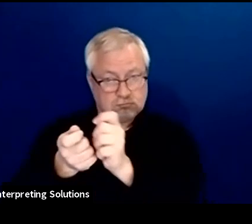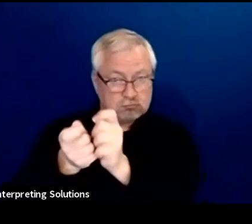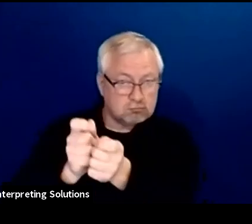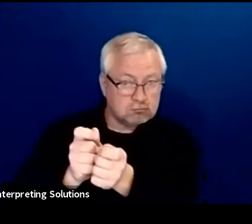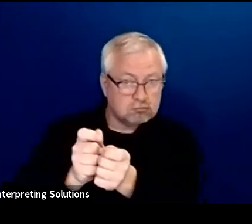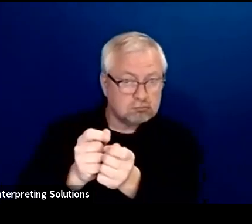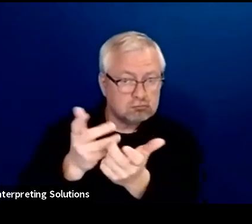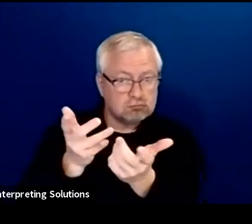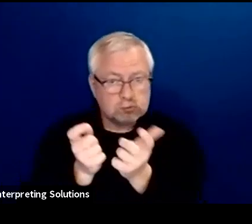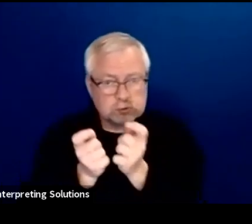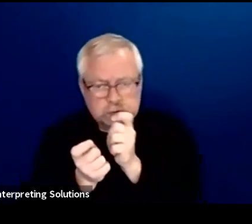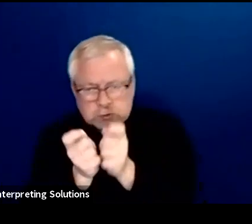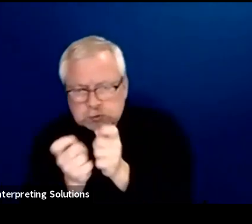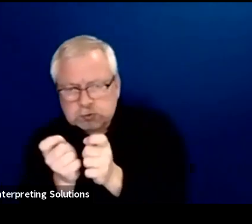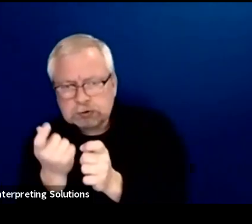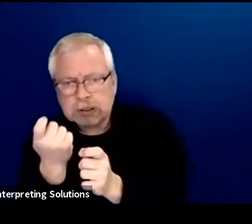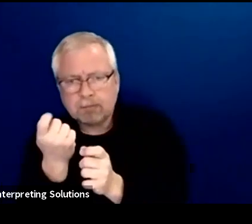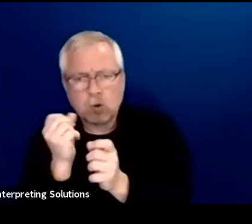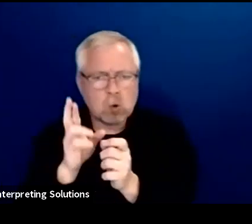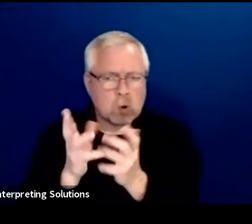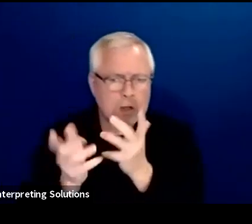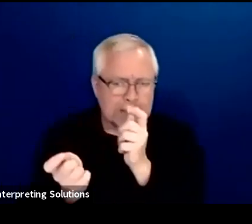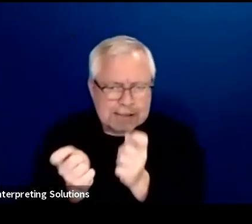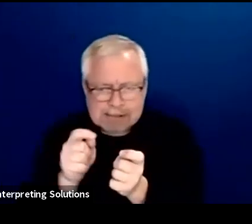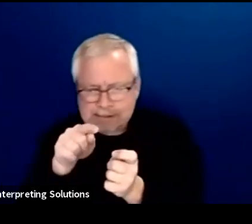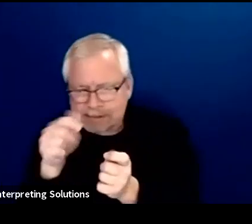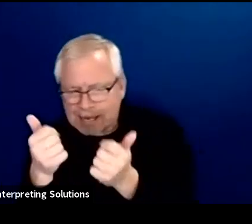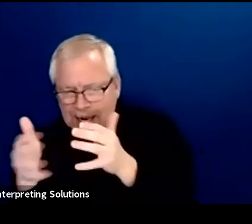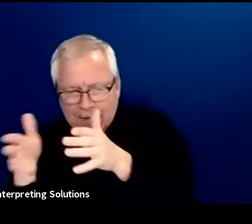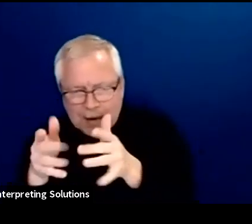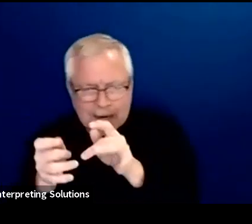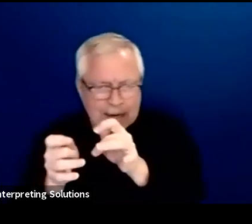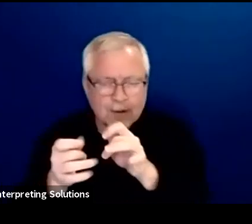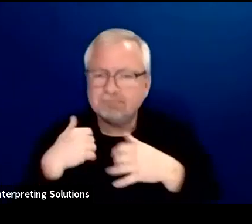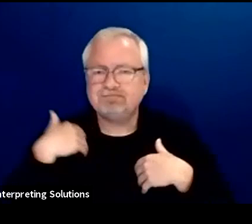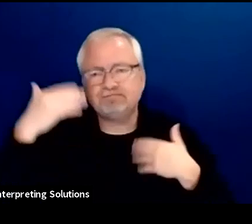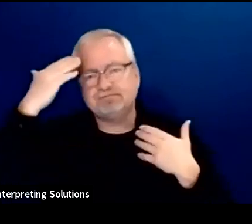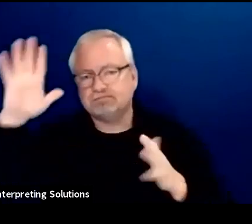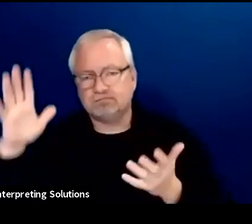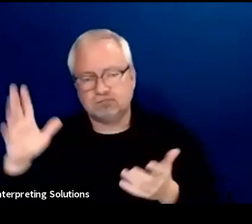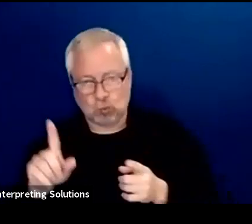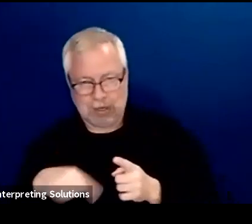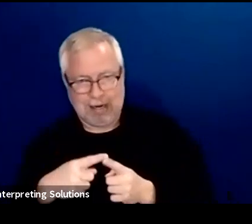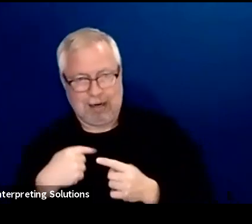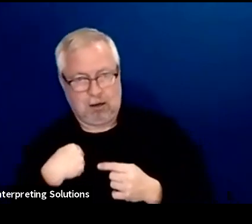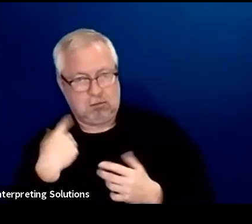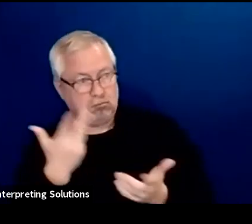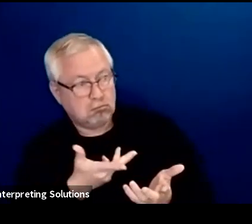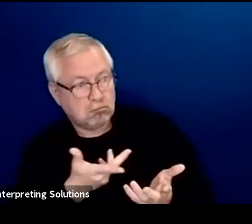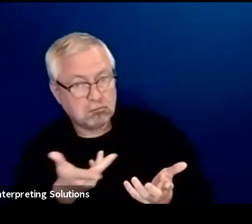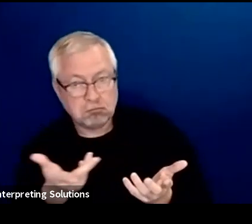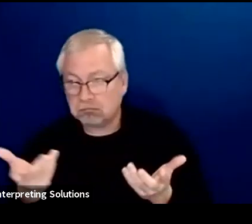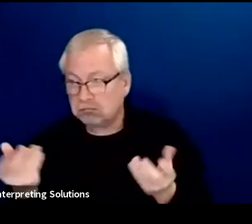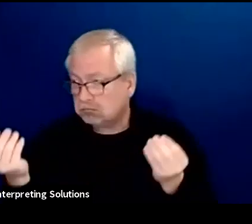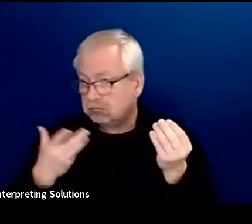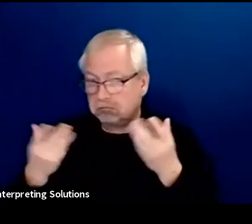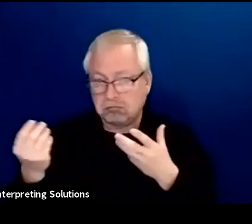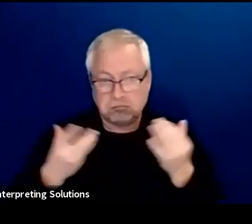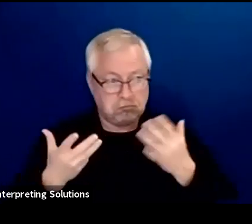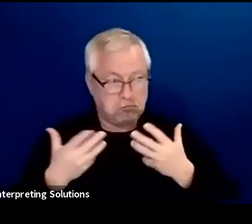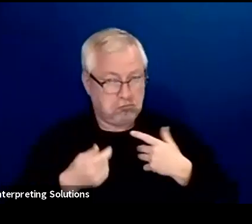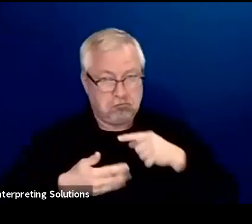Senator Gazelka made about outdoor activities is certainly one we hear about, and we want to take all those into consideration. So this afternoon at 4:30,